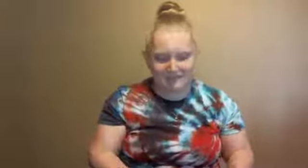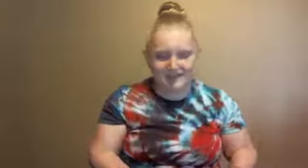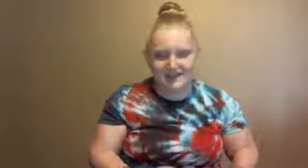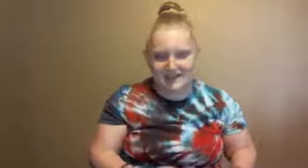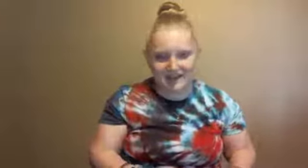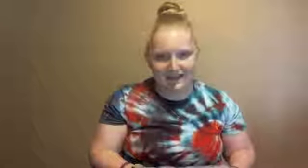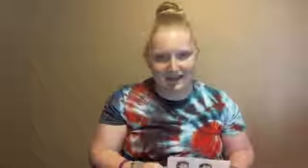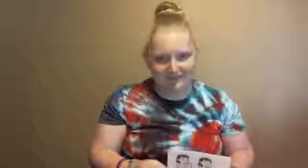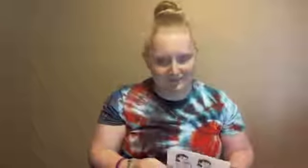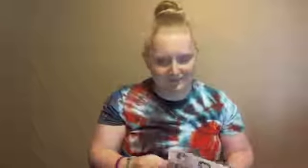Just like that.